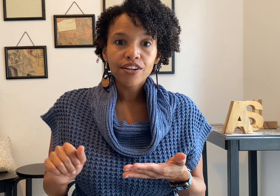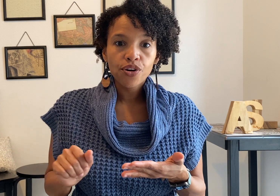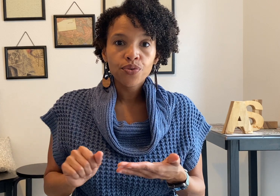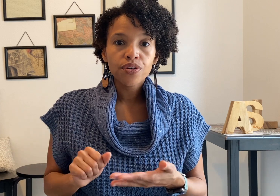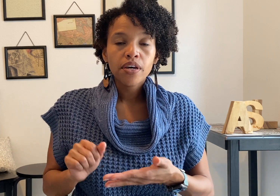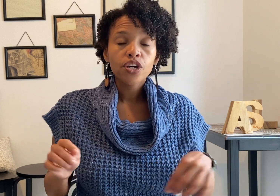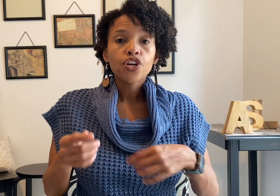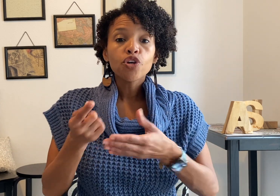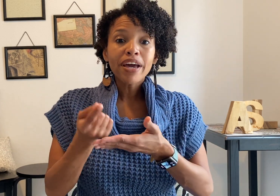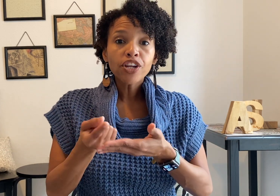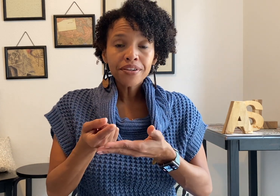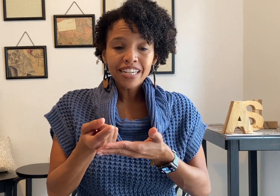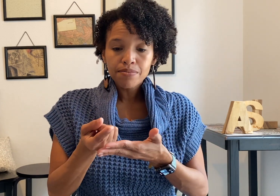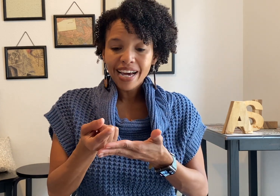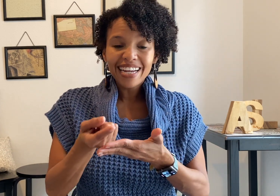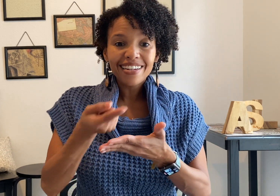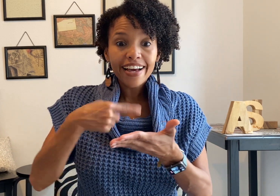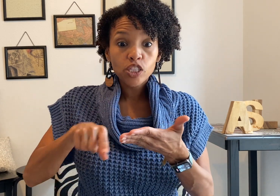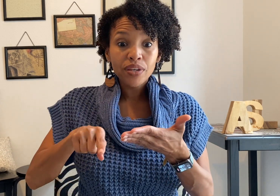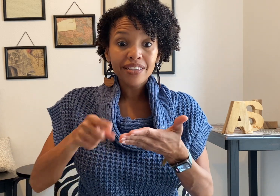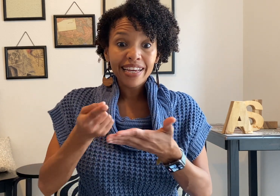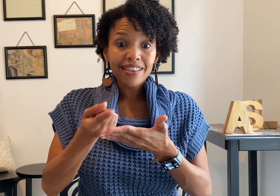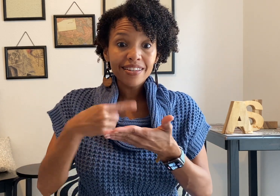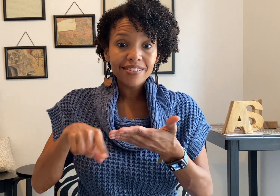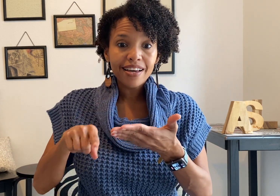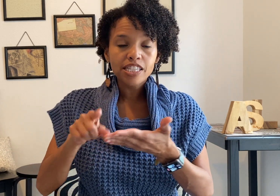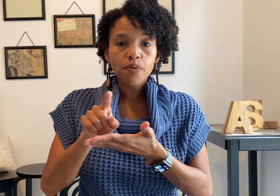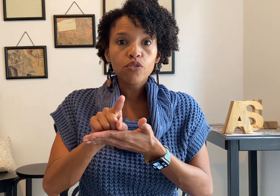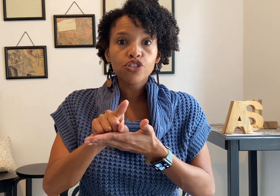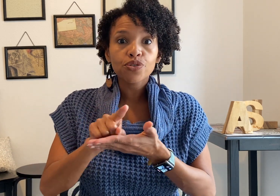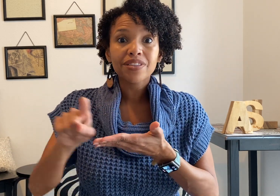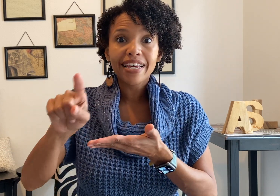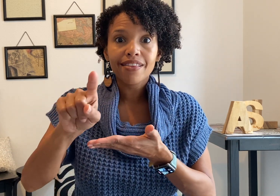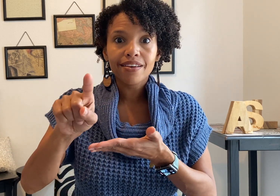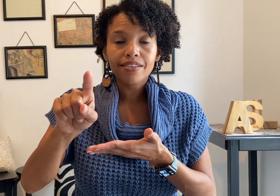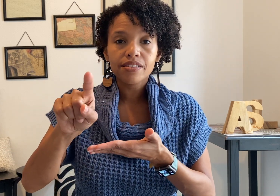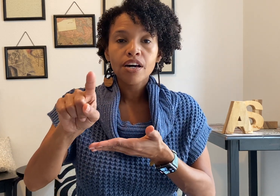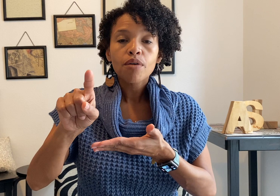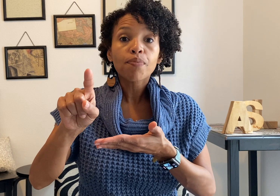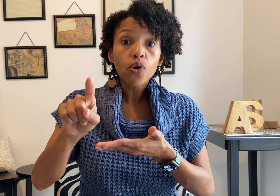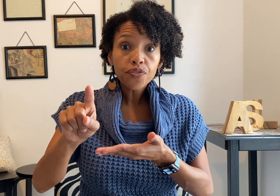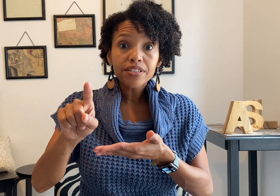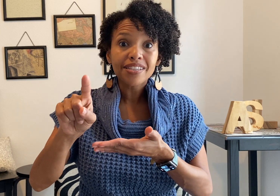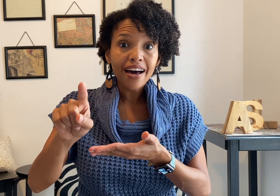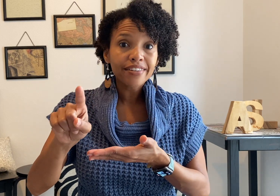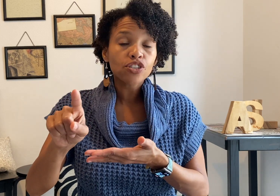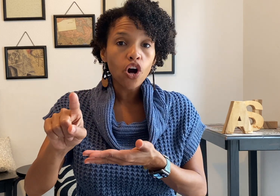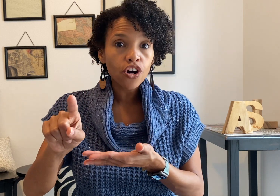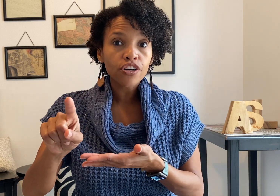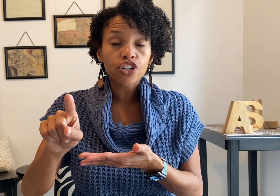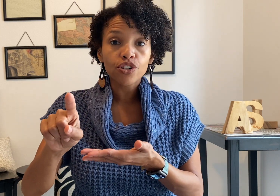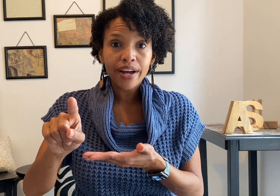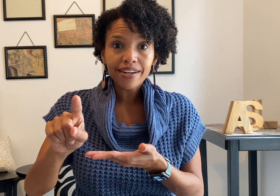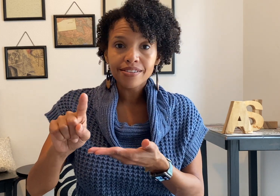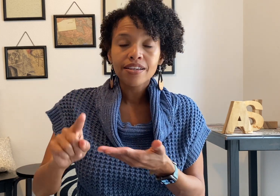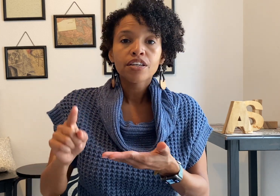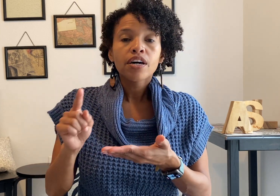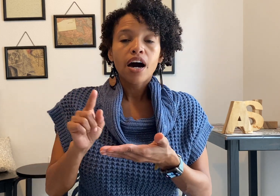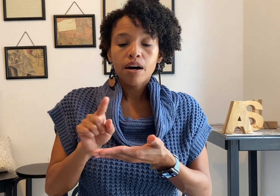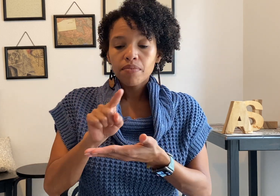note, you may notice that I'm signing next week like this as opposed to like this. Both signs are correct.